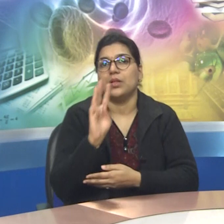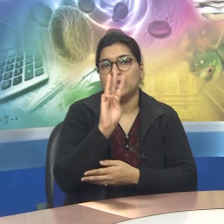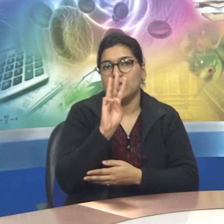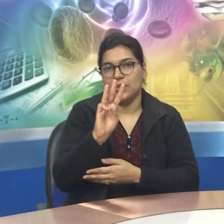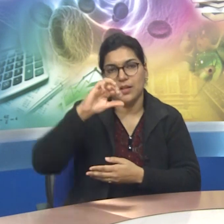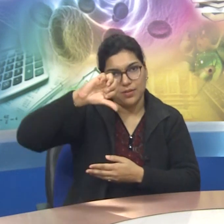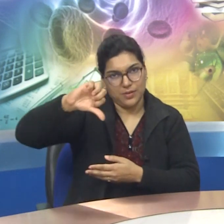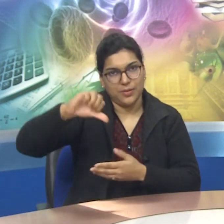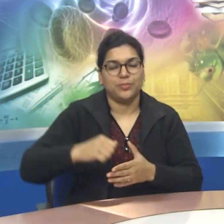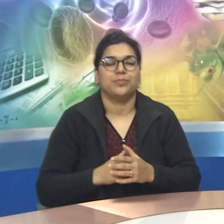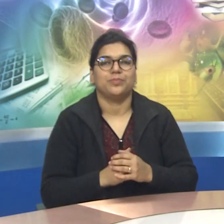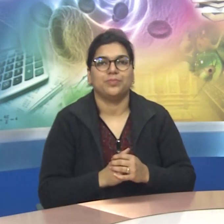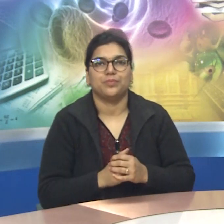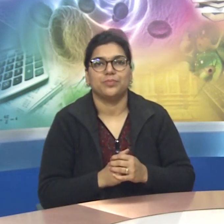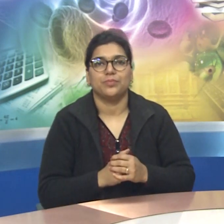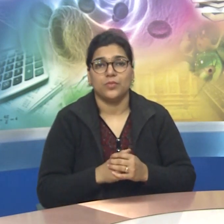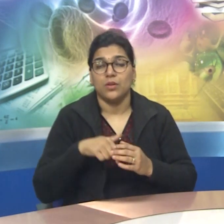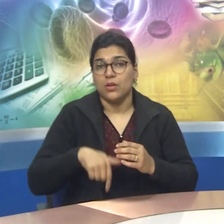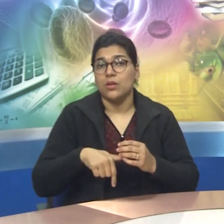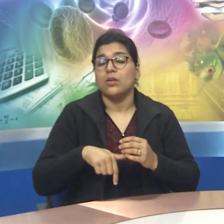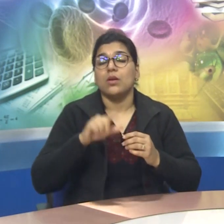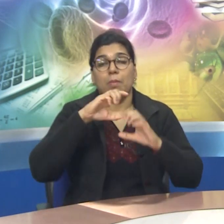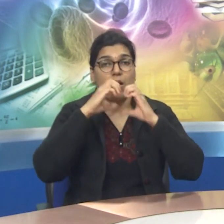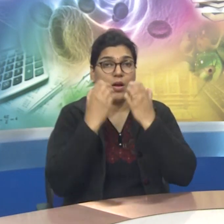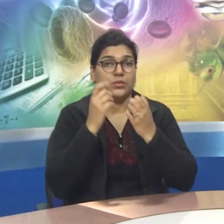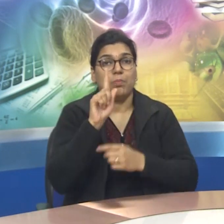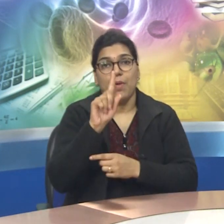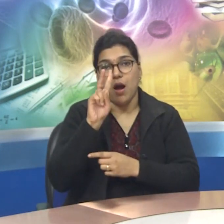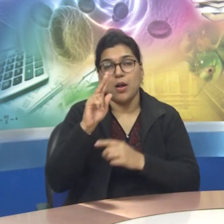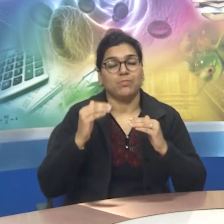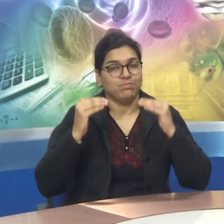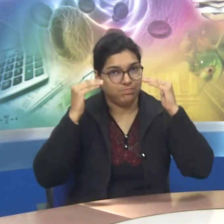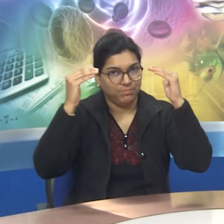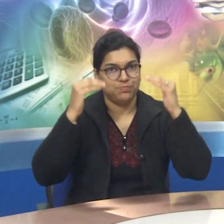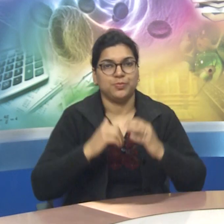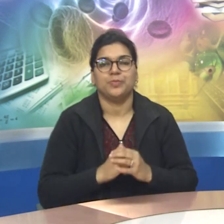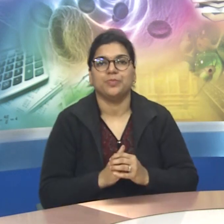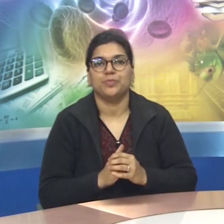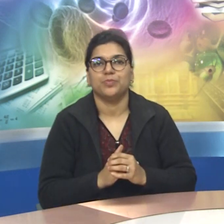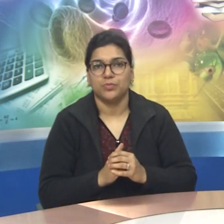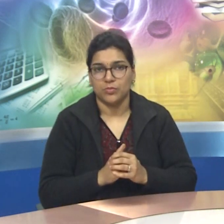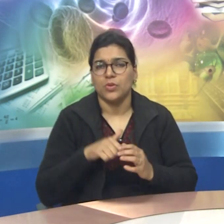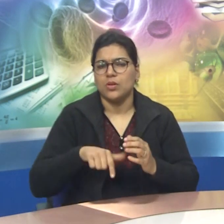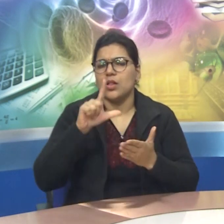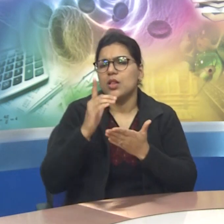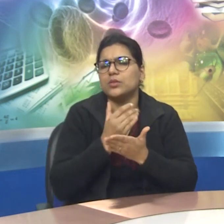and Information Science. Code number for this subject is 339. This video is for